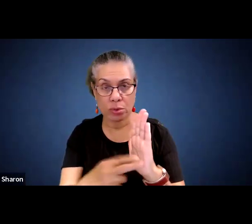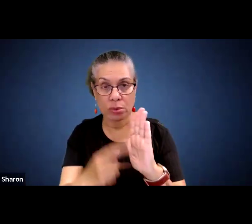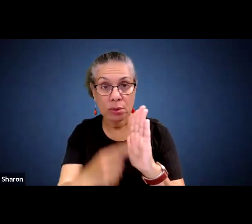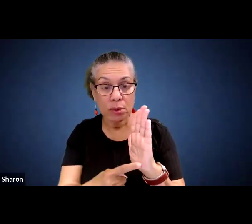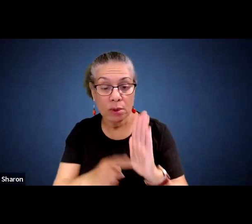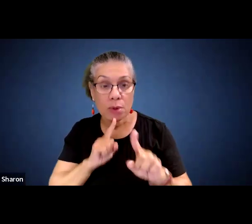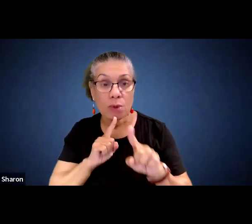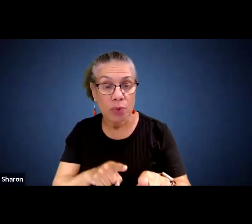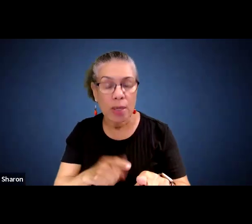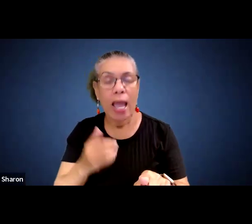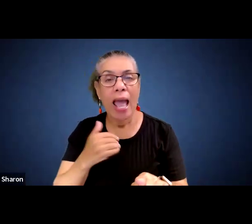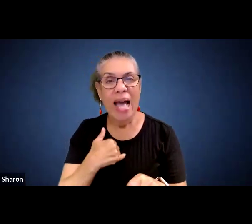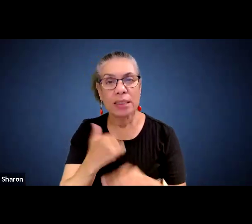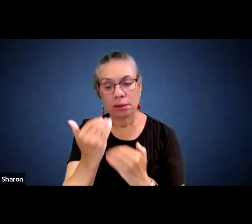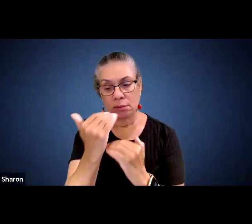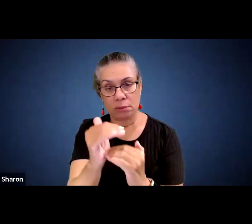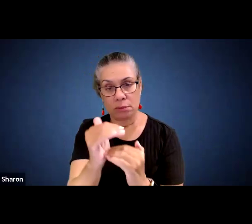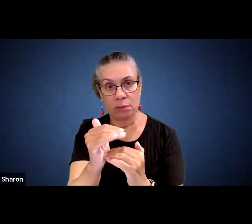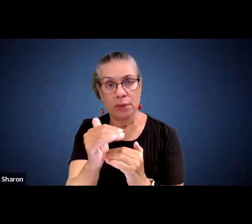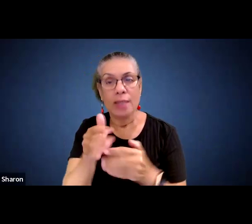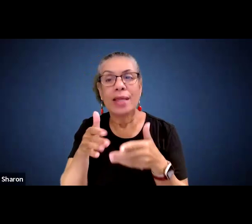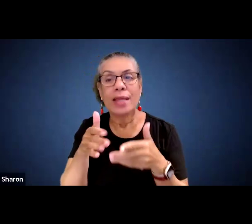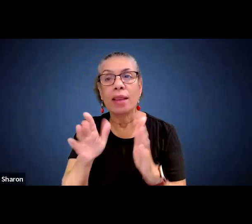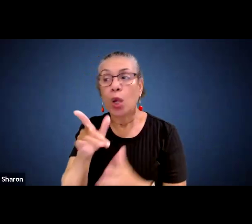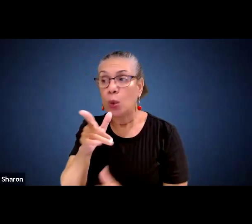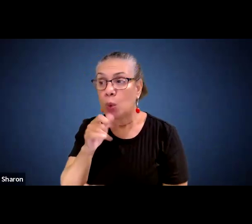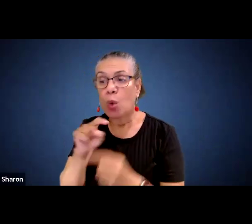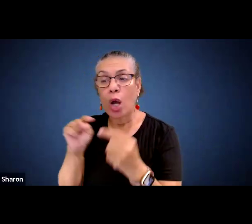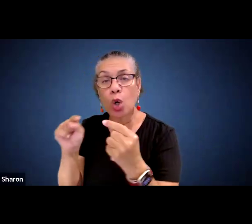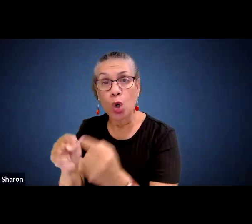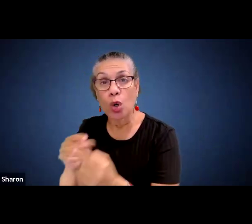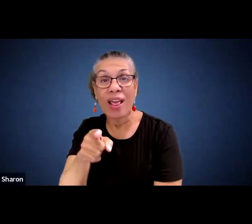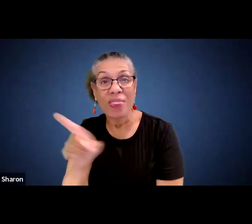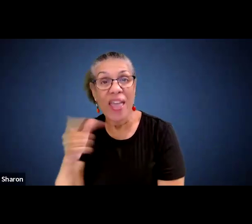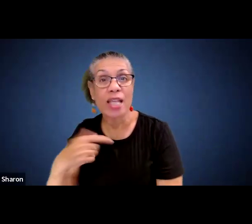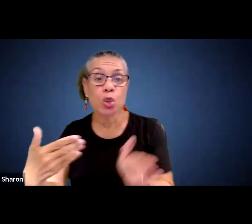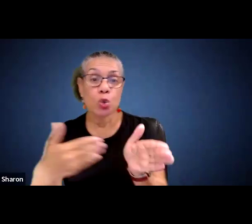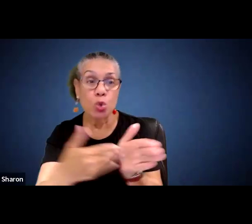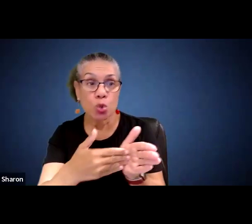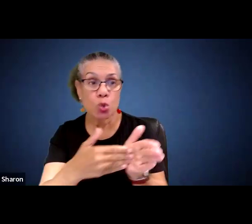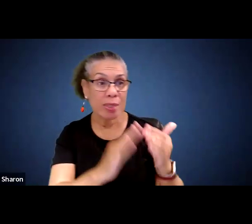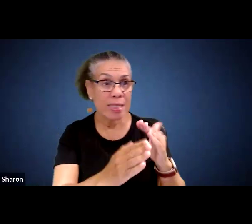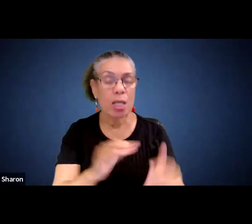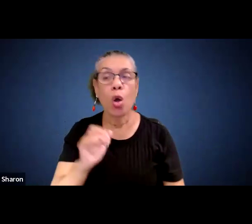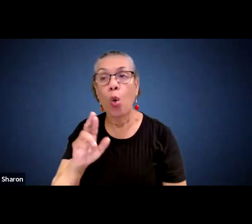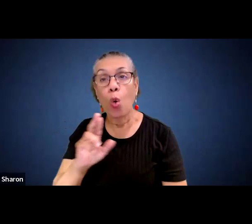ordinance has a provision that allows those harmed by it to sue the city or to sue those, be it BPS or BPD,